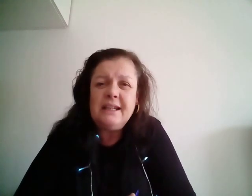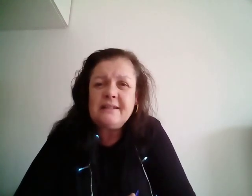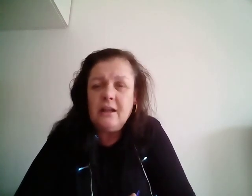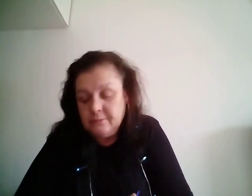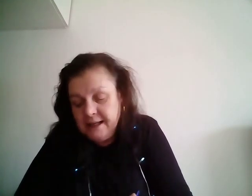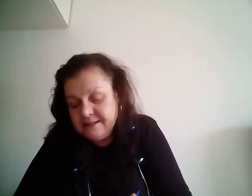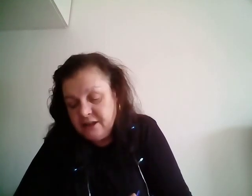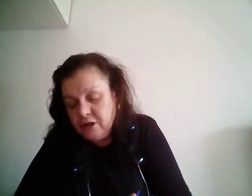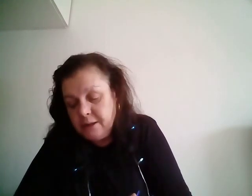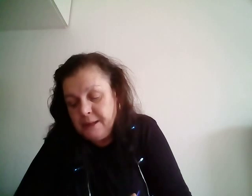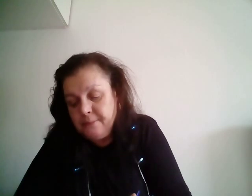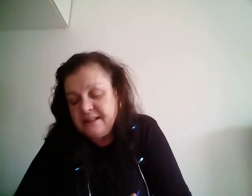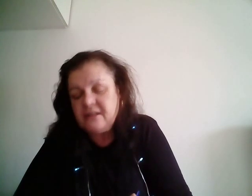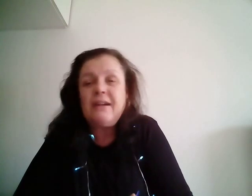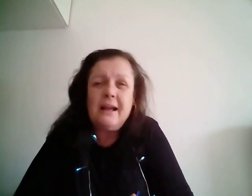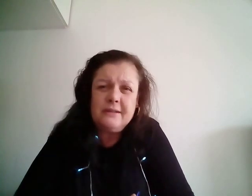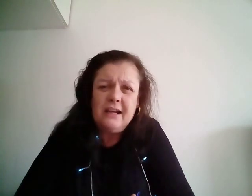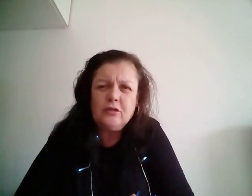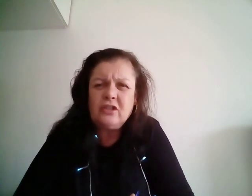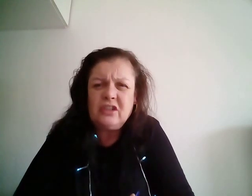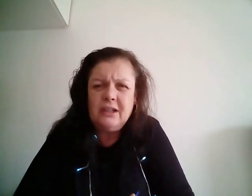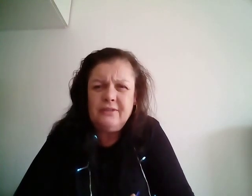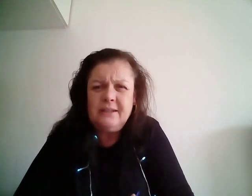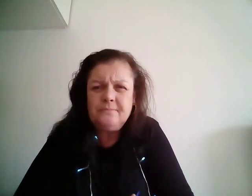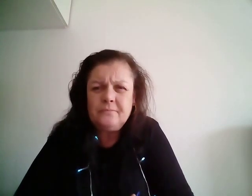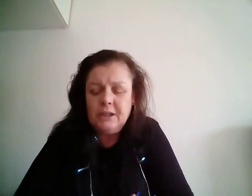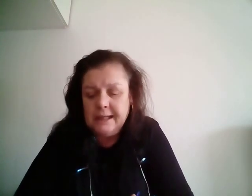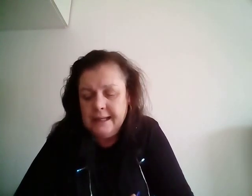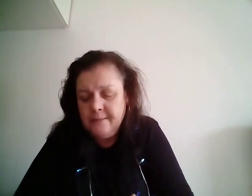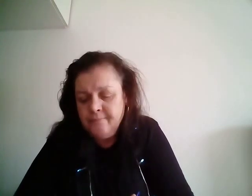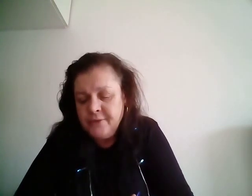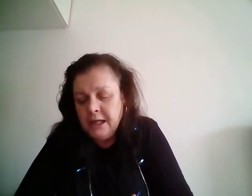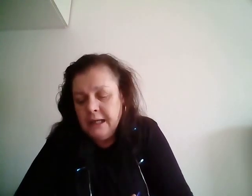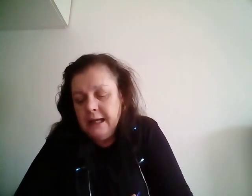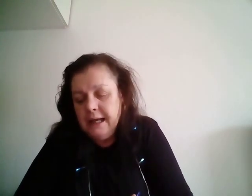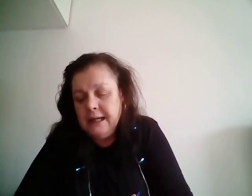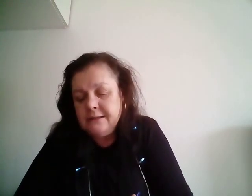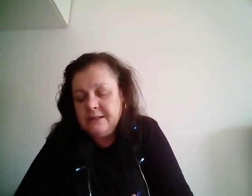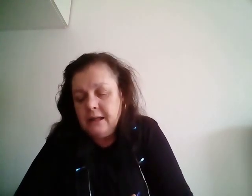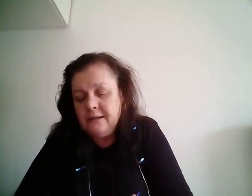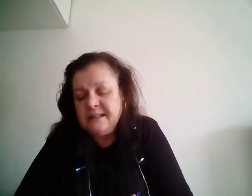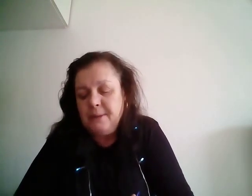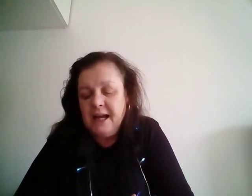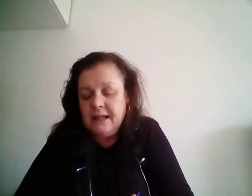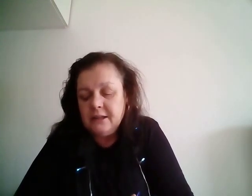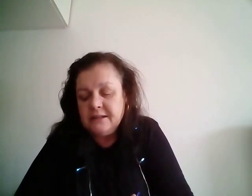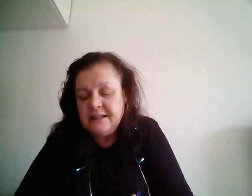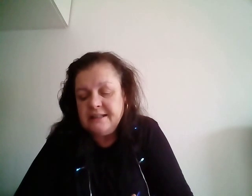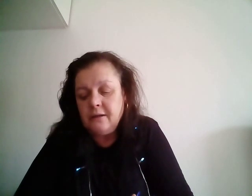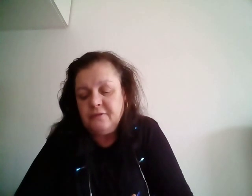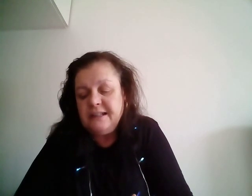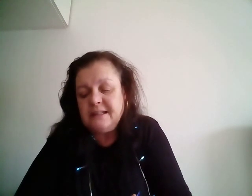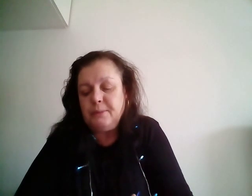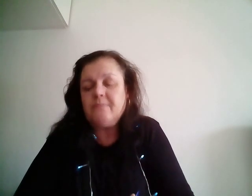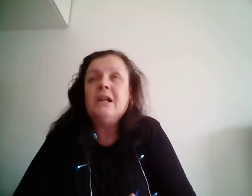6 minutes long, my delicious little babies. It's around that or just over, okay? And this pilot is convinced, but